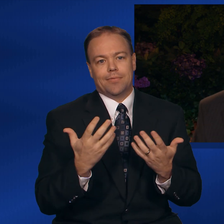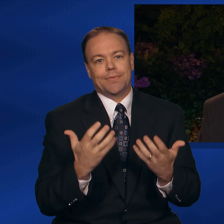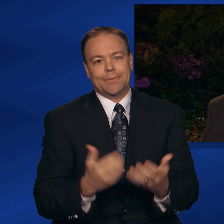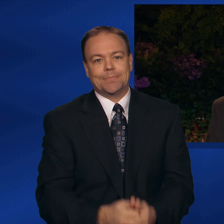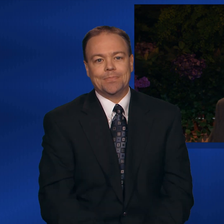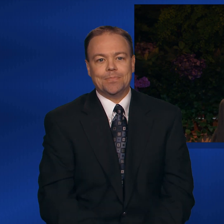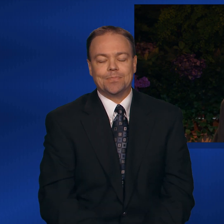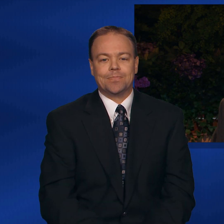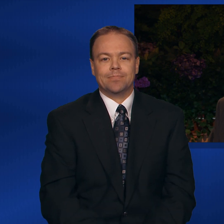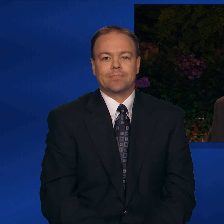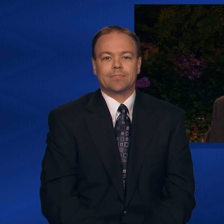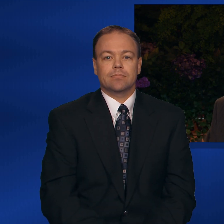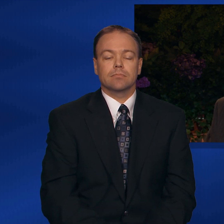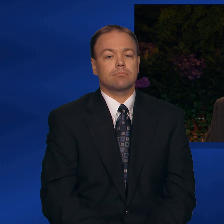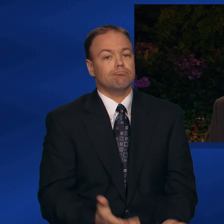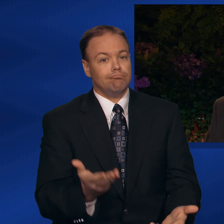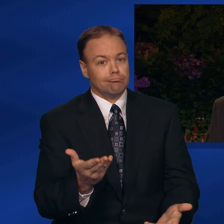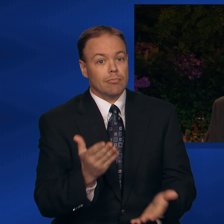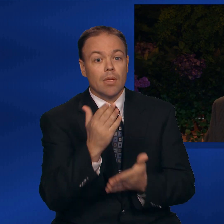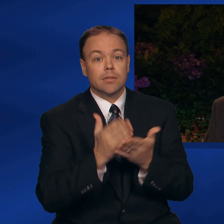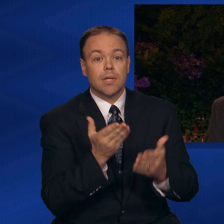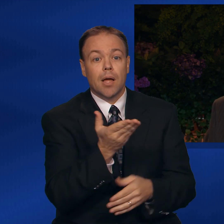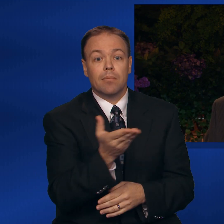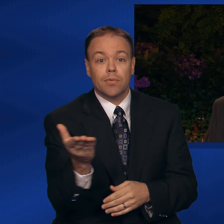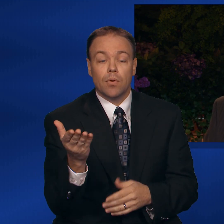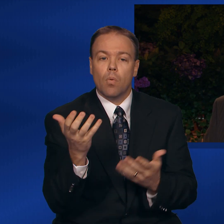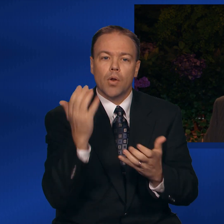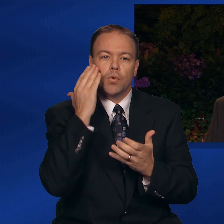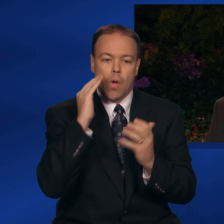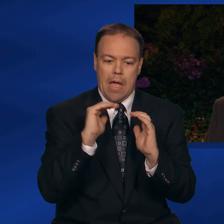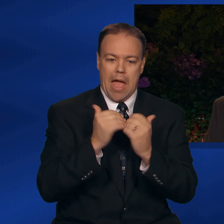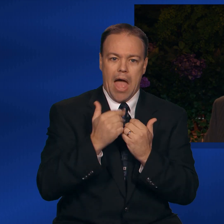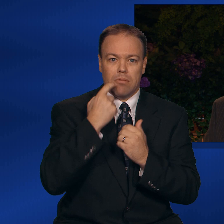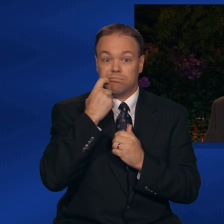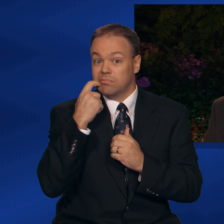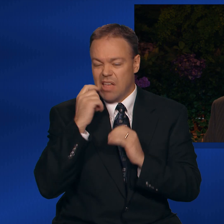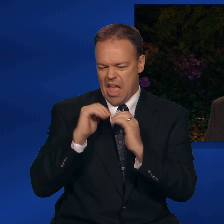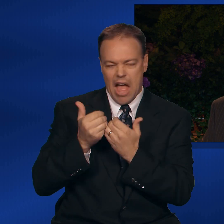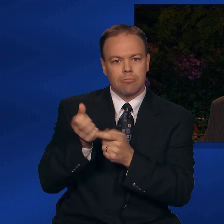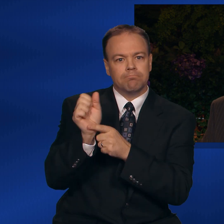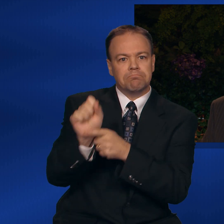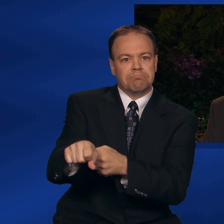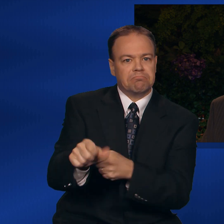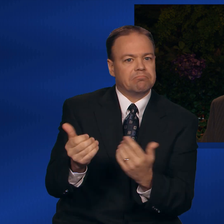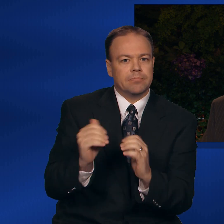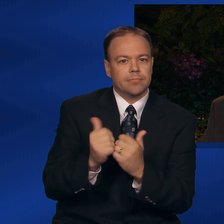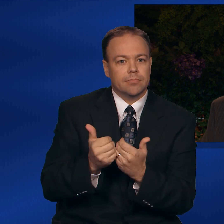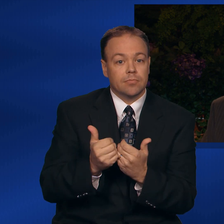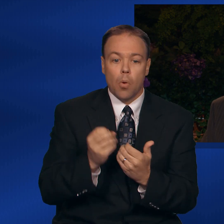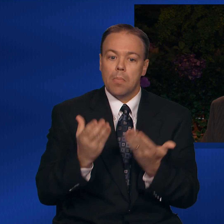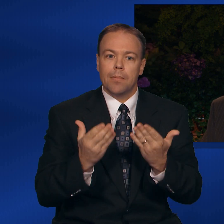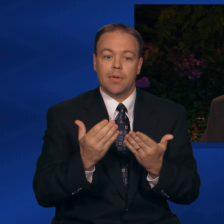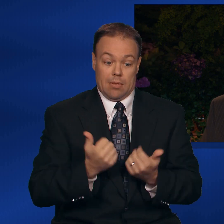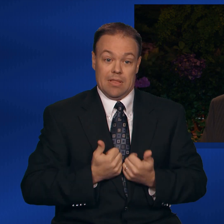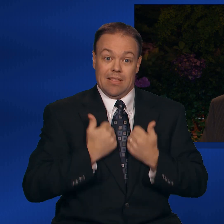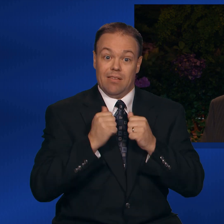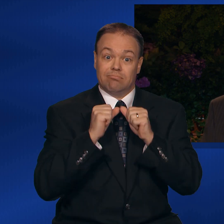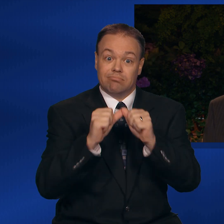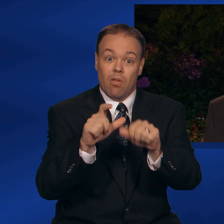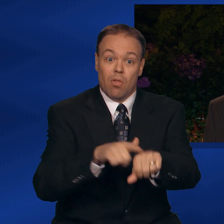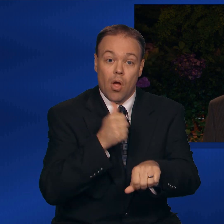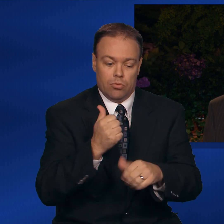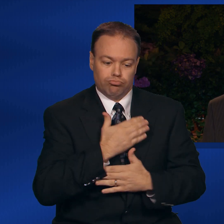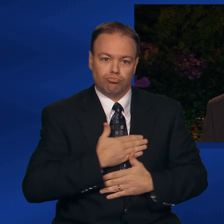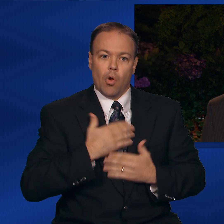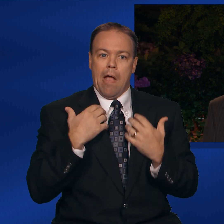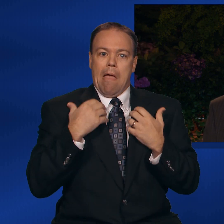Some of you may want to know how to conquer an addiction or live longer and enjoy better